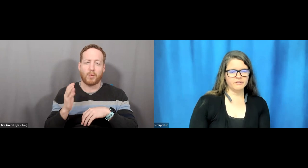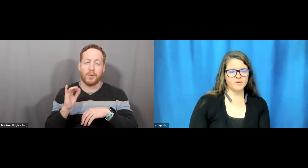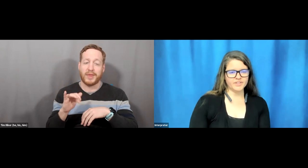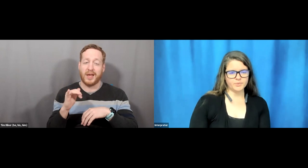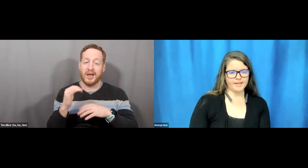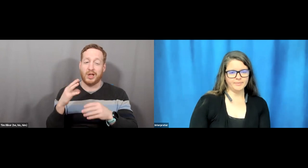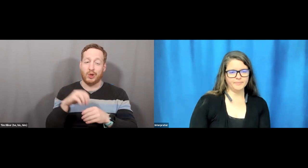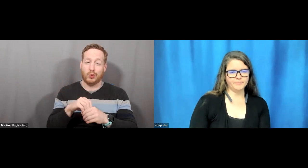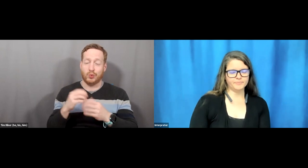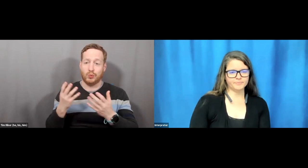focused way.